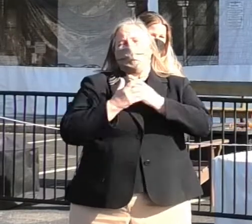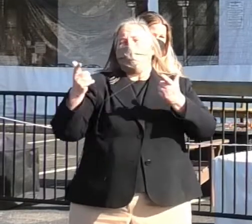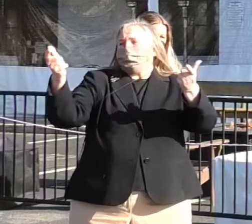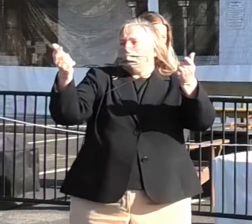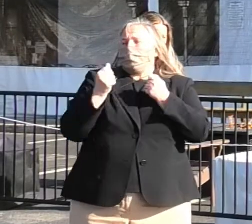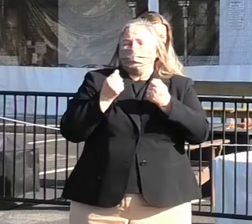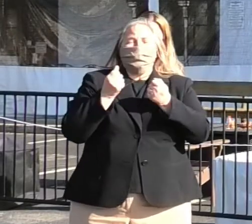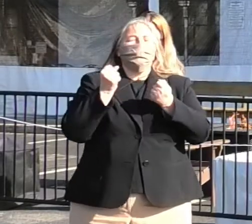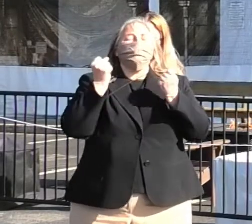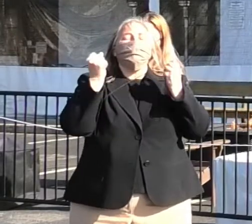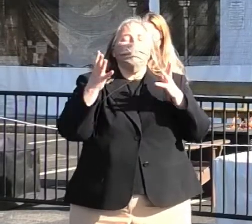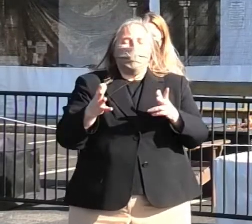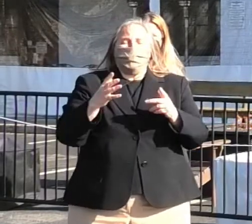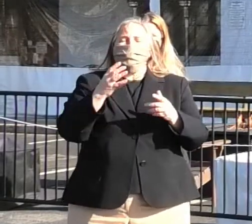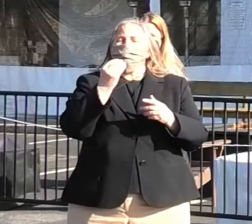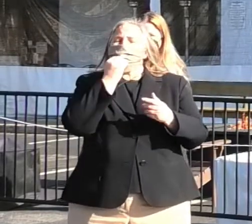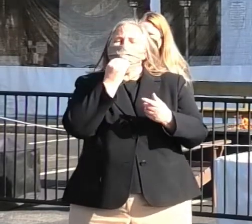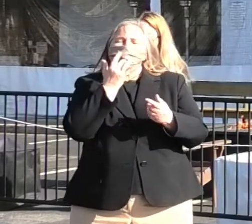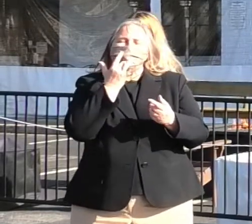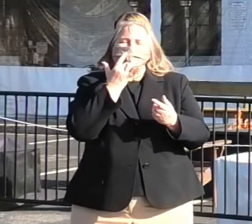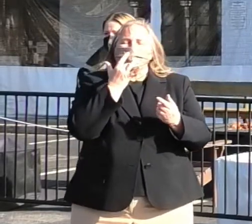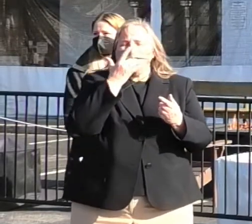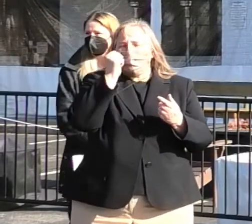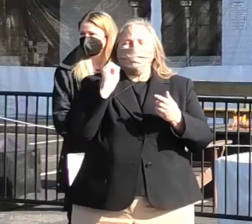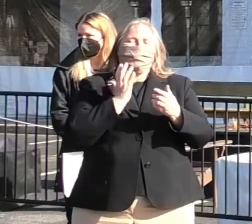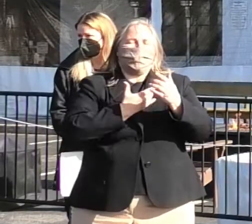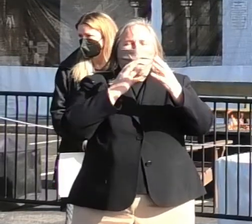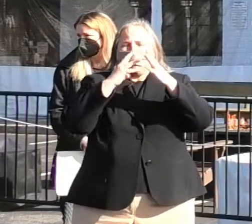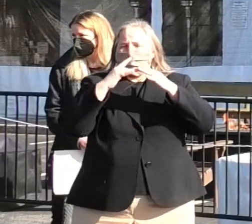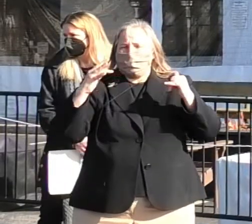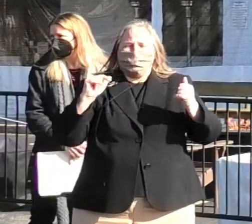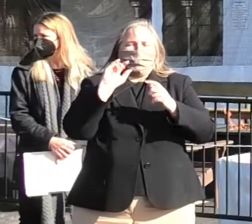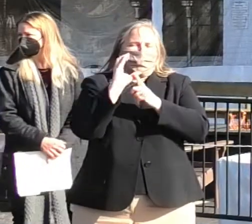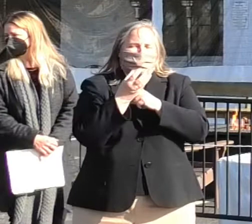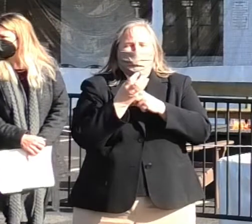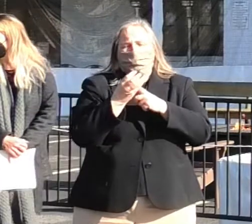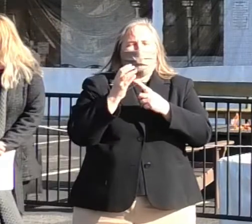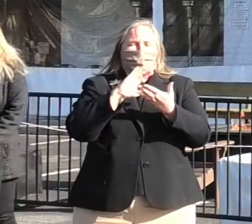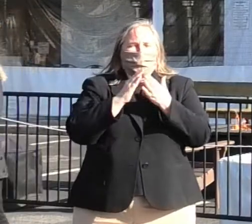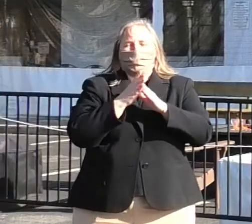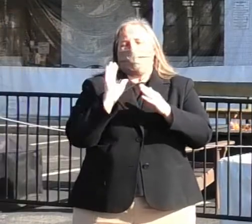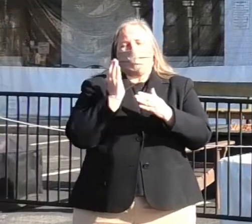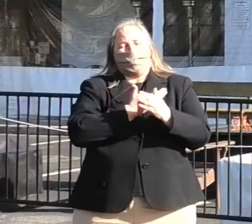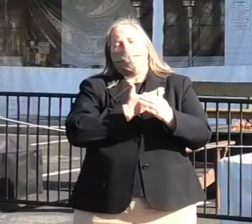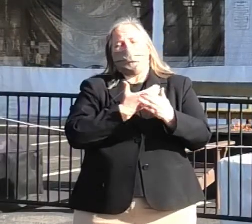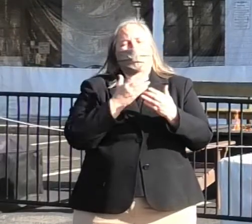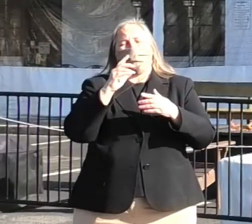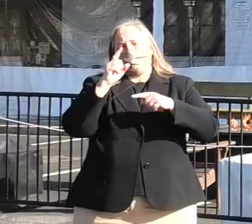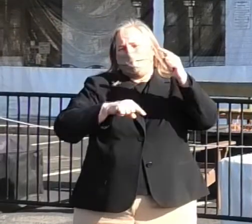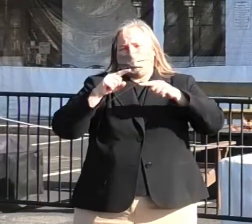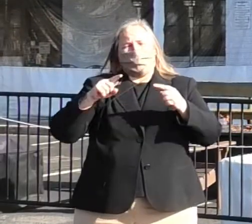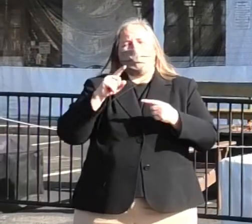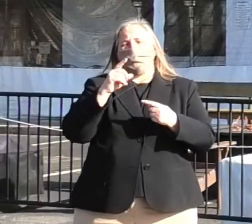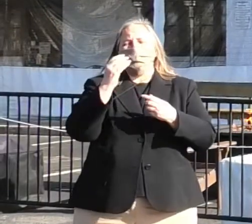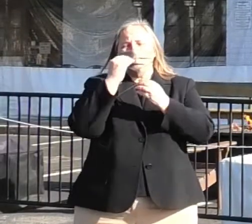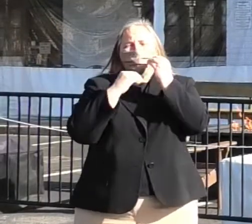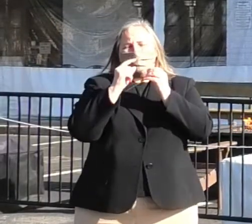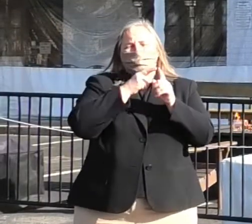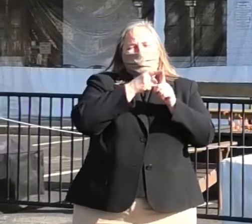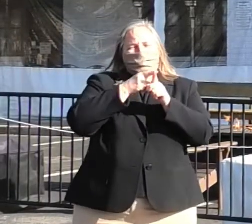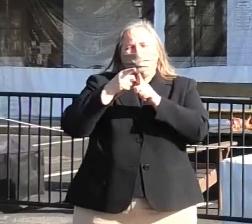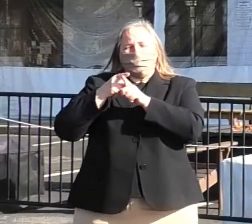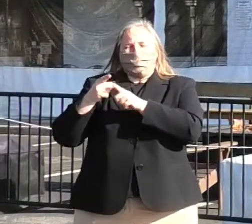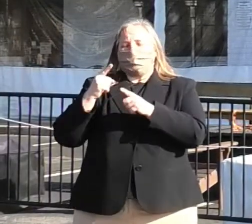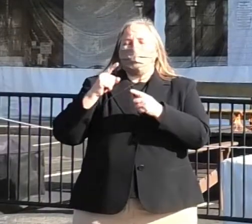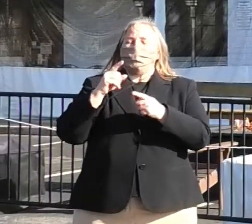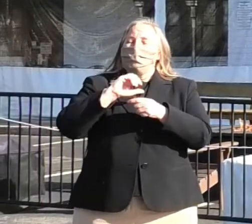of our diverse cultural community and our varied cuisines. COVID-19 has significantly impacted